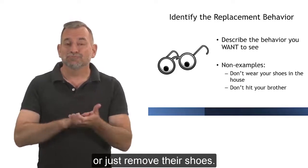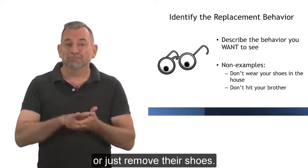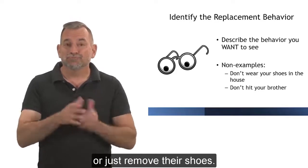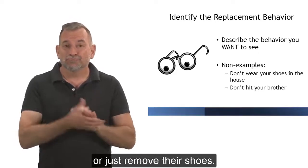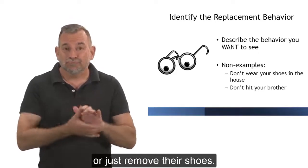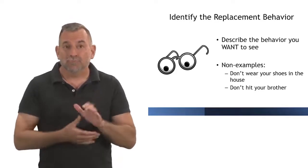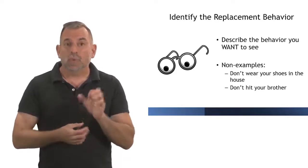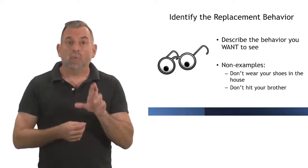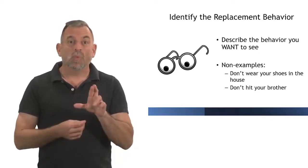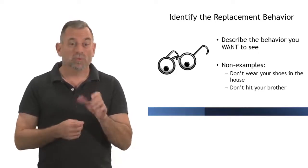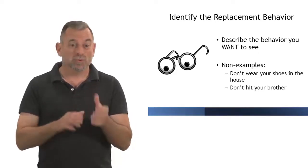shoes.